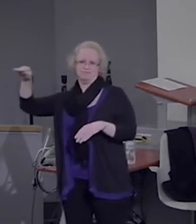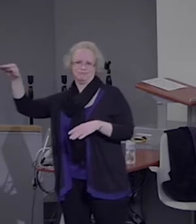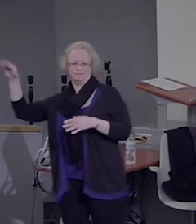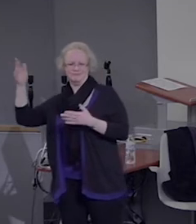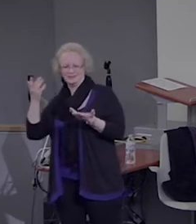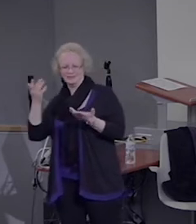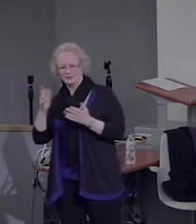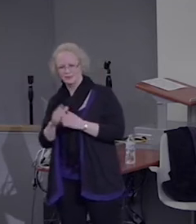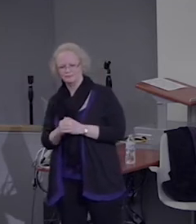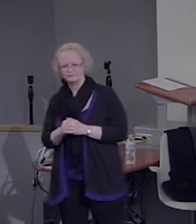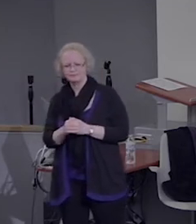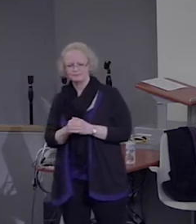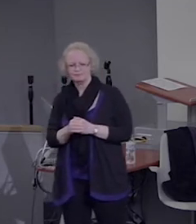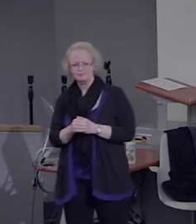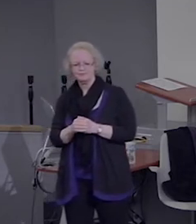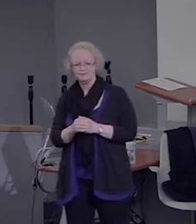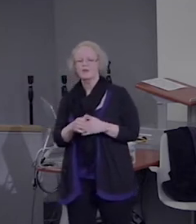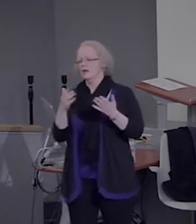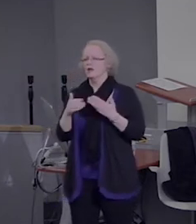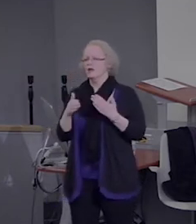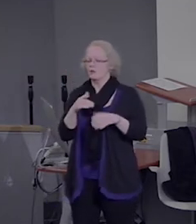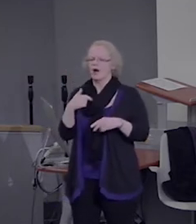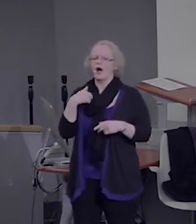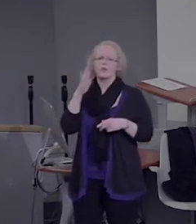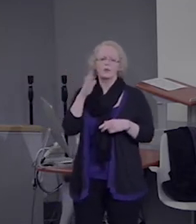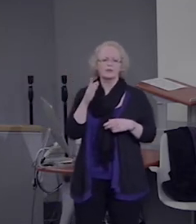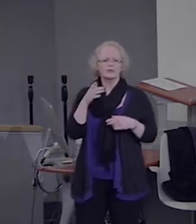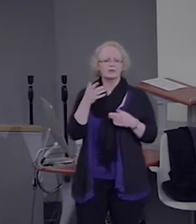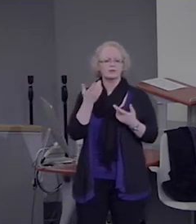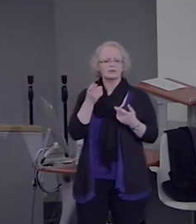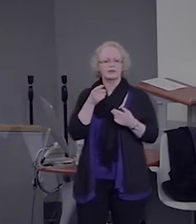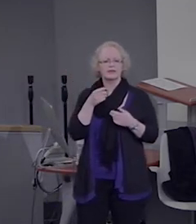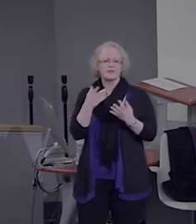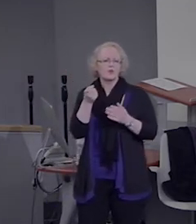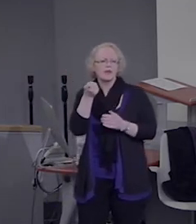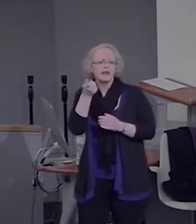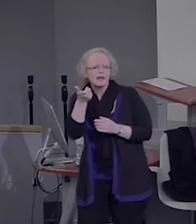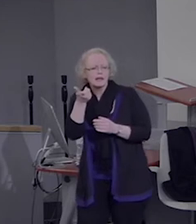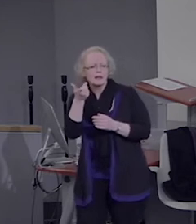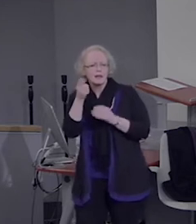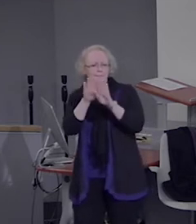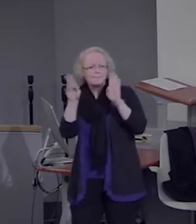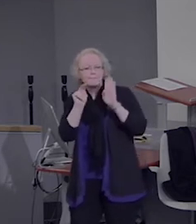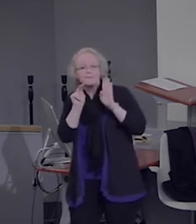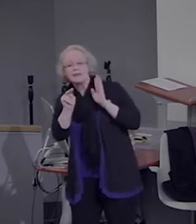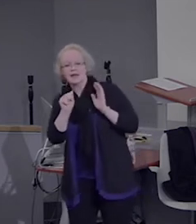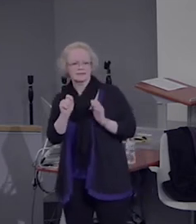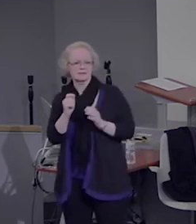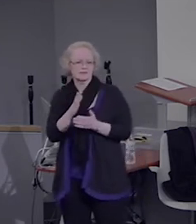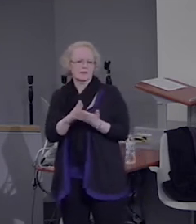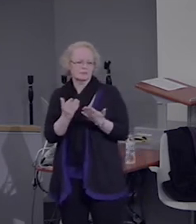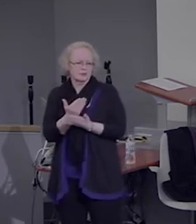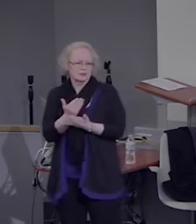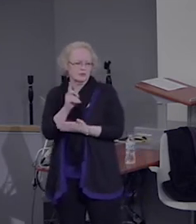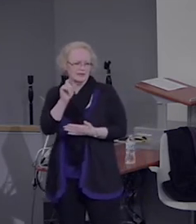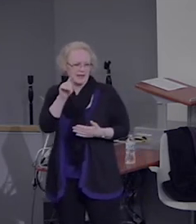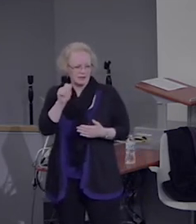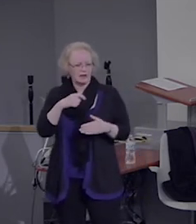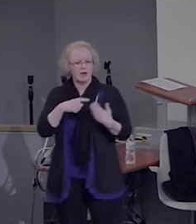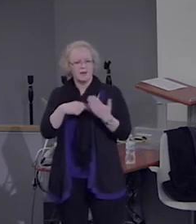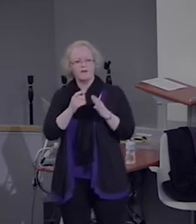so I'm going to give you just a peek at some preliminary data in family history a negative